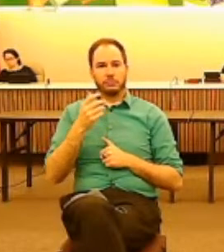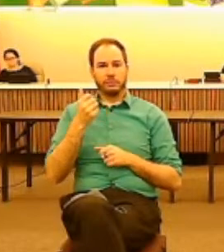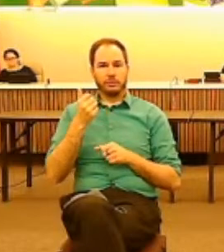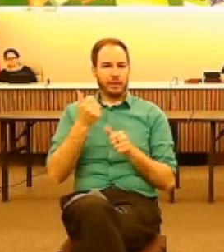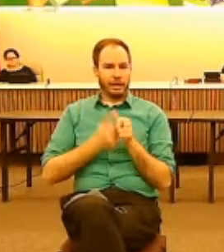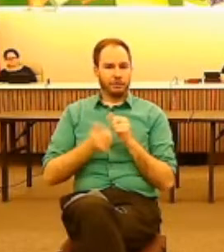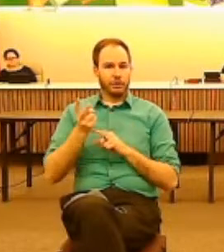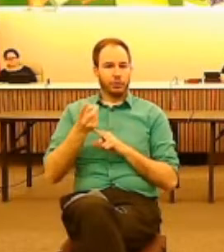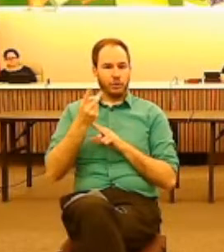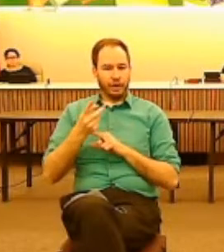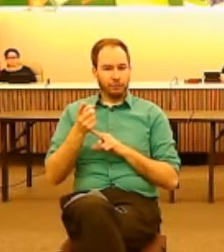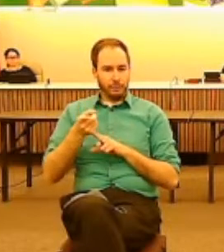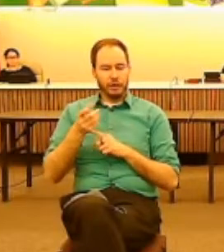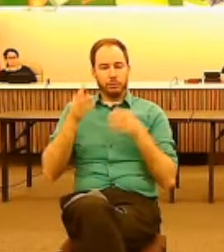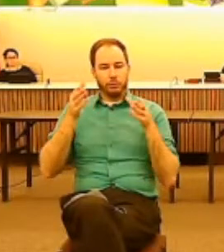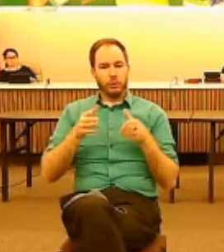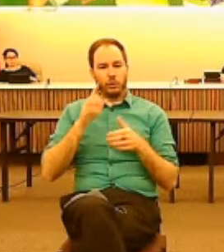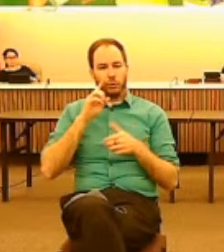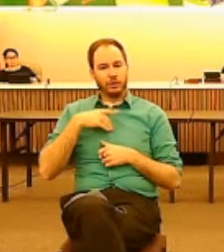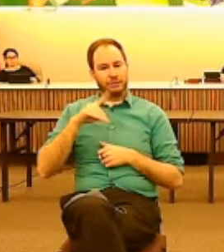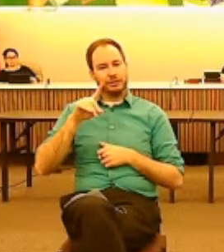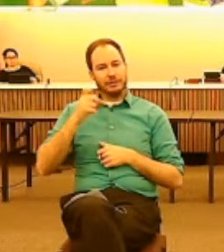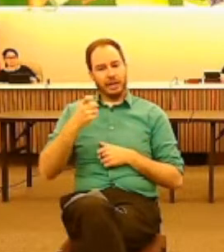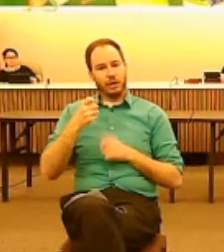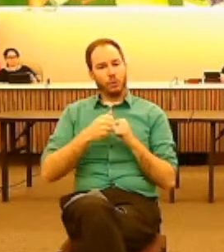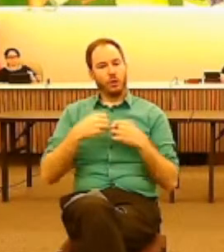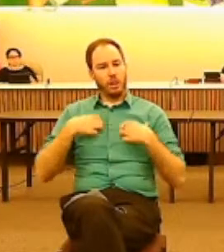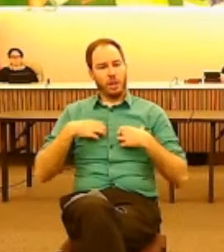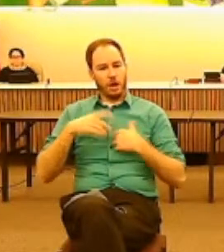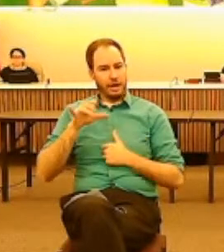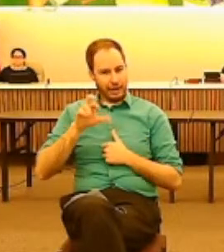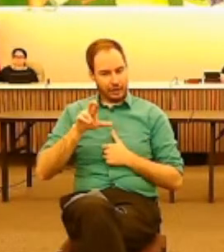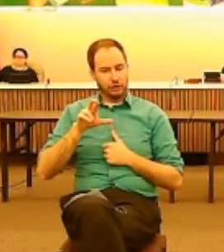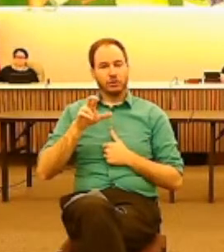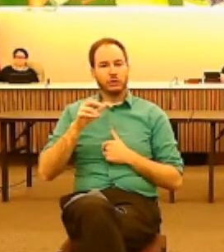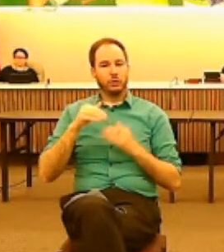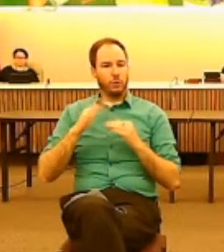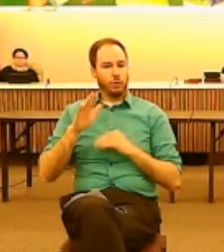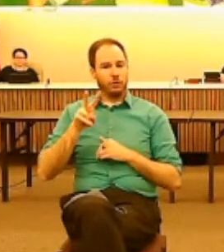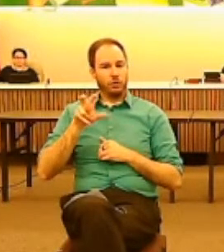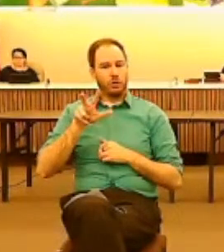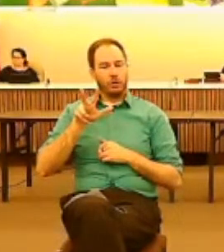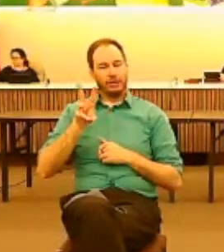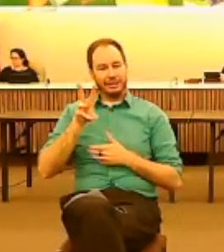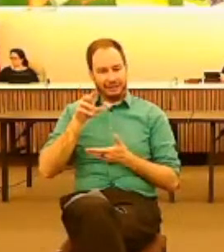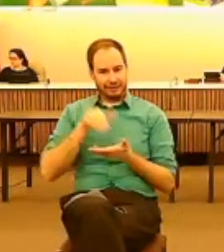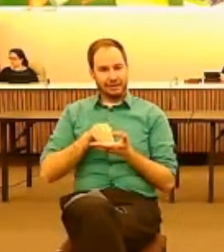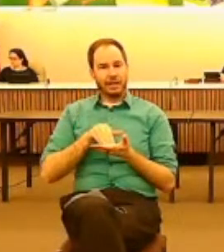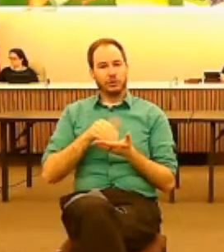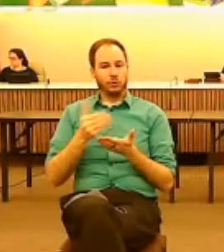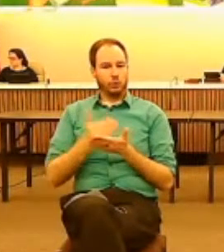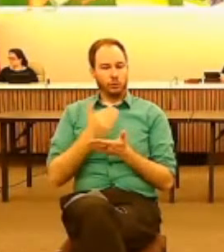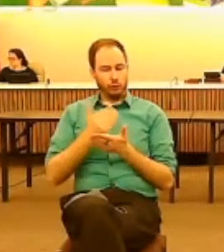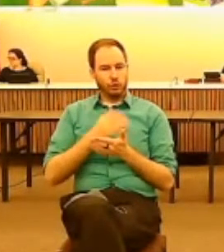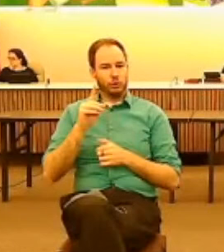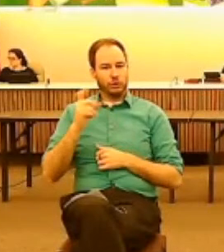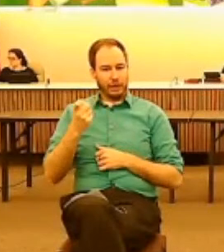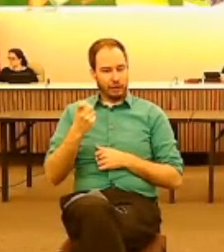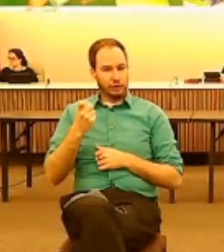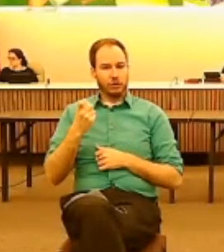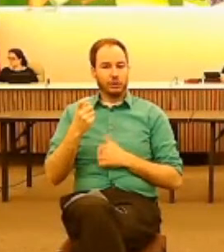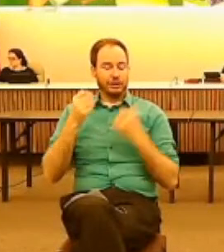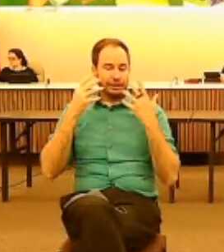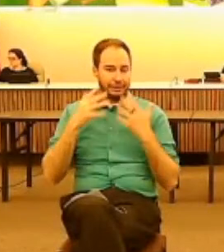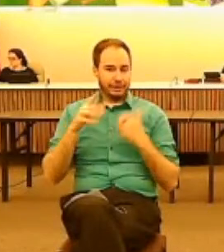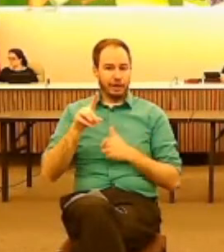a person in the United States is diagnosed with lung cancer, with over 236,000 new cases, and sadly,